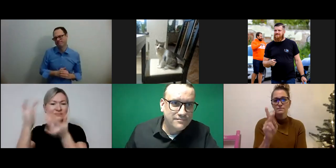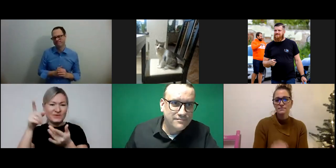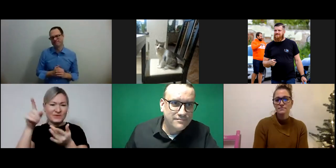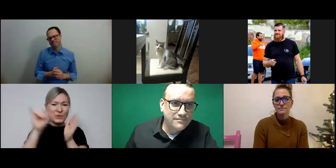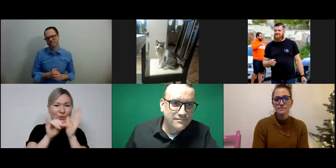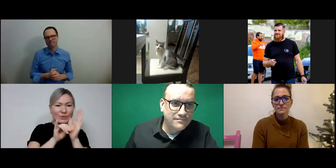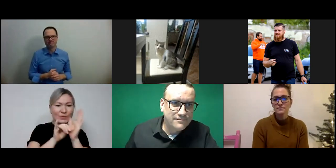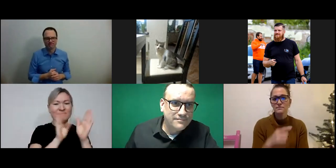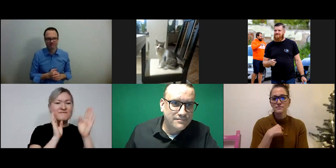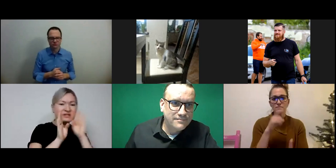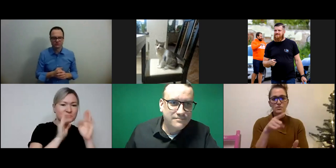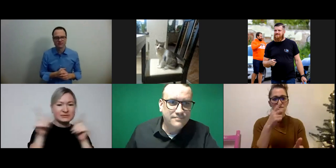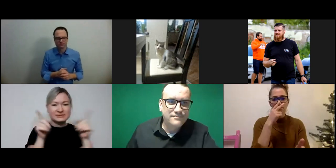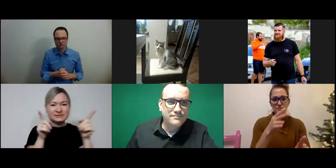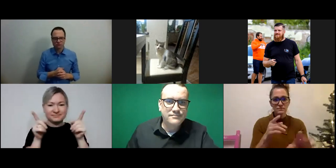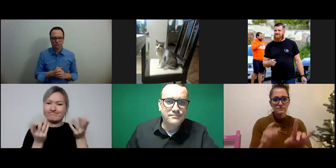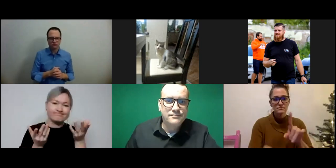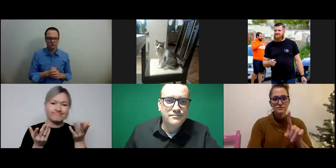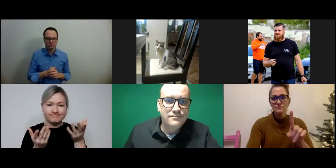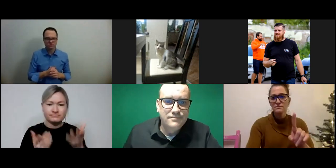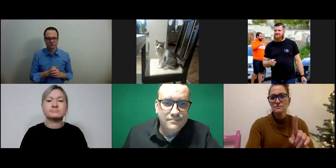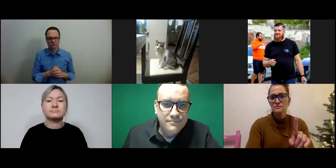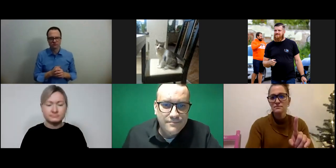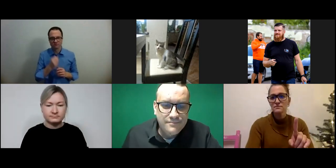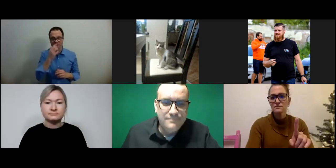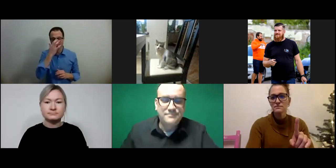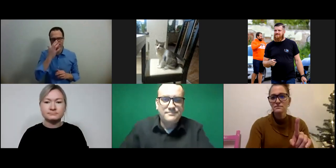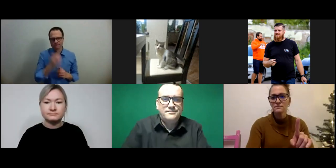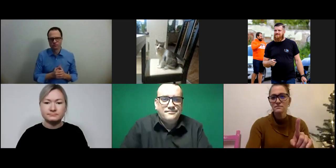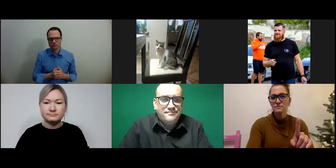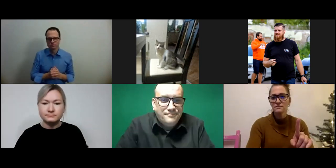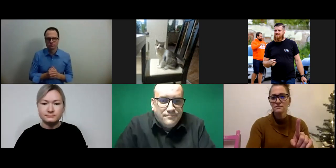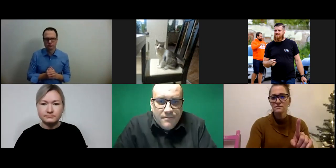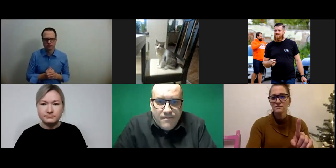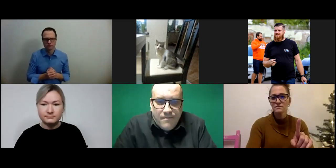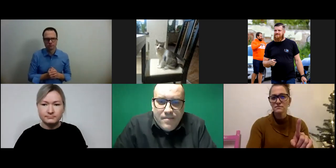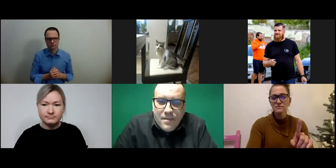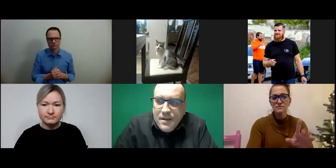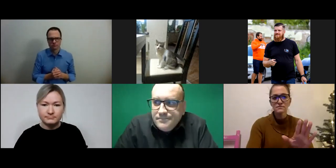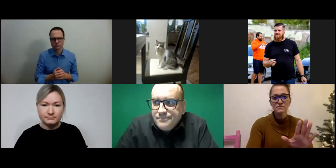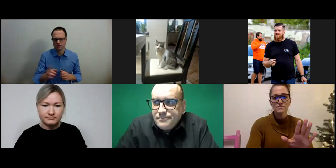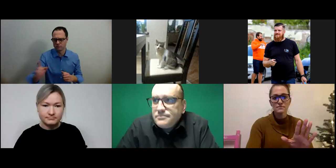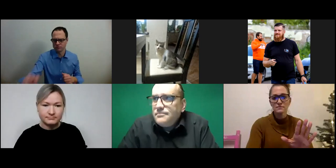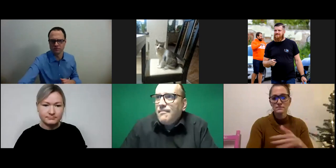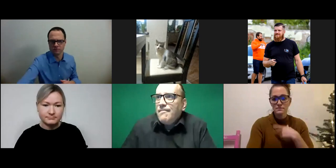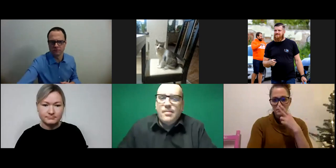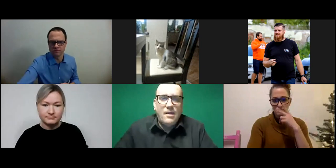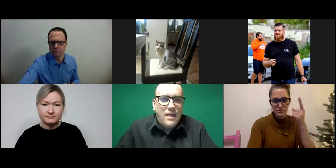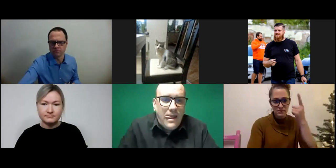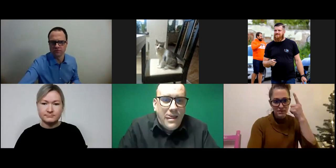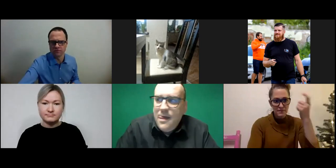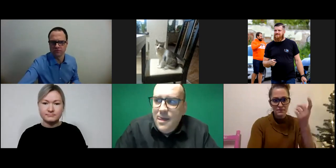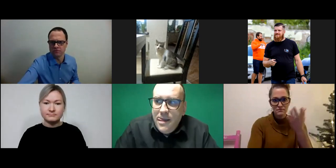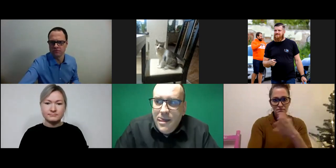The Facebook and YouTube viewers have some technical issues, so we need to go to gallery